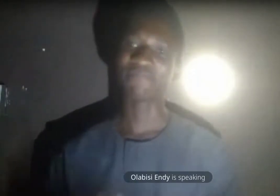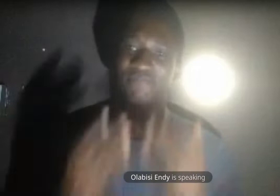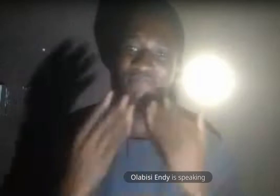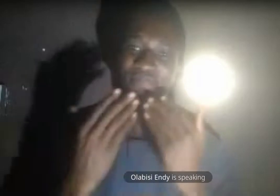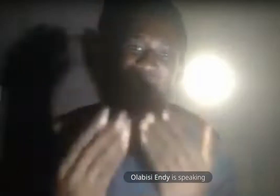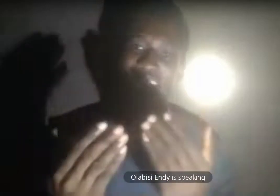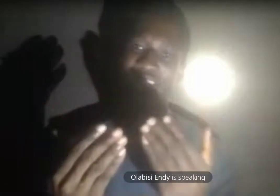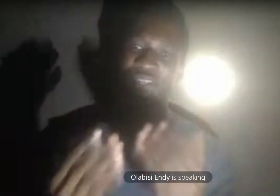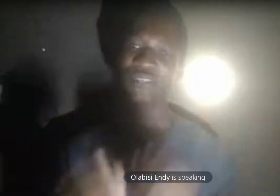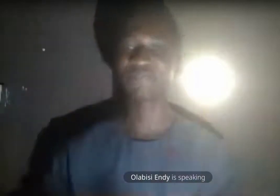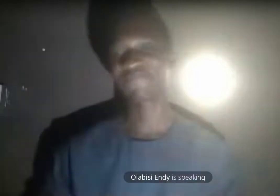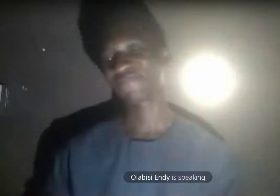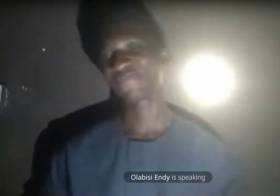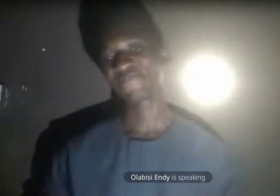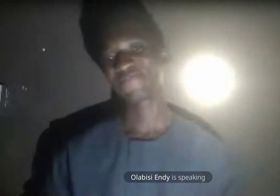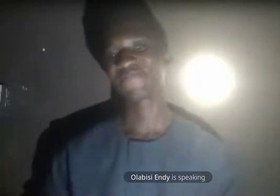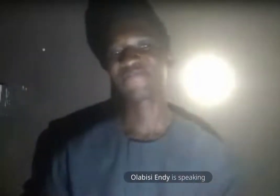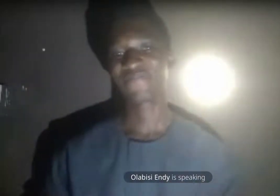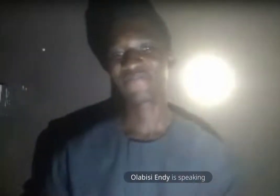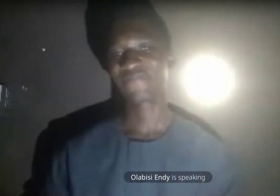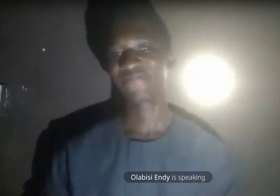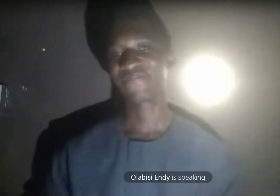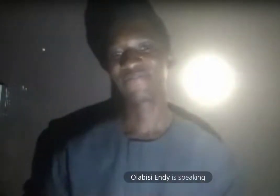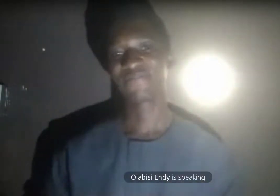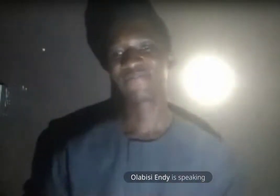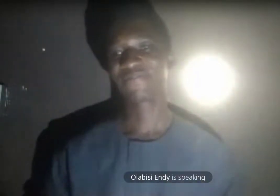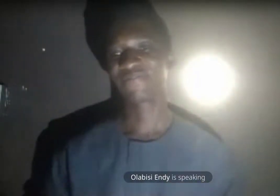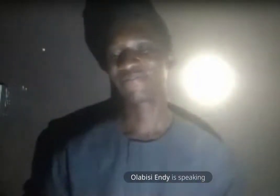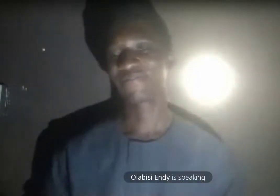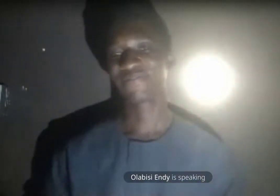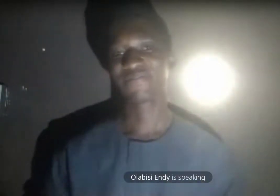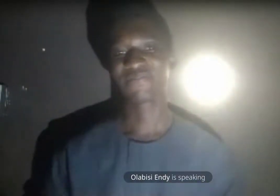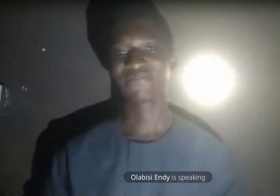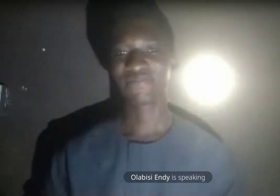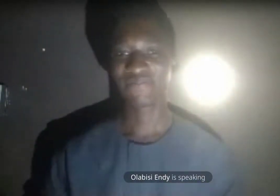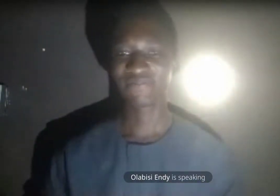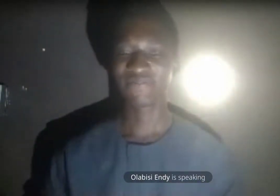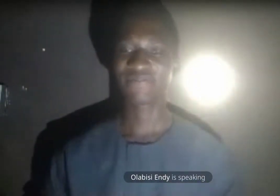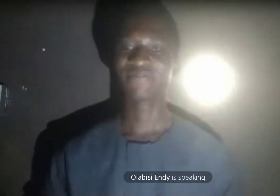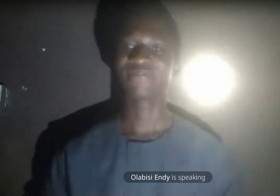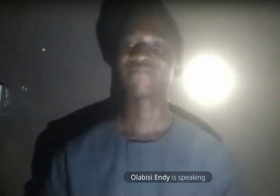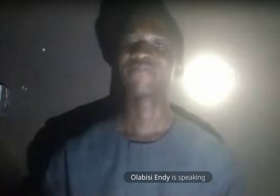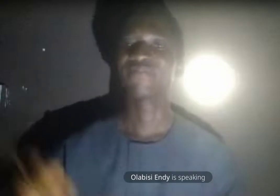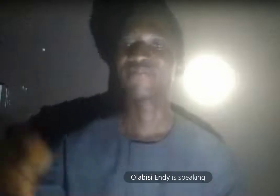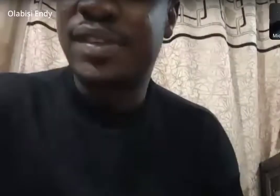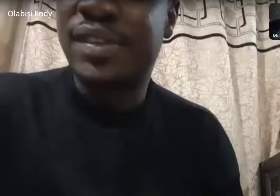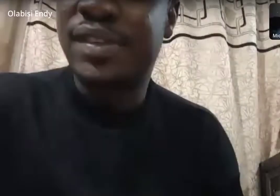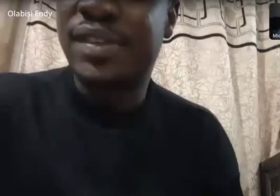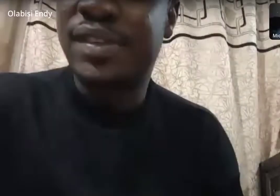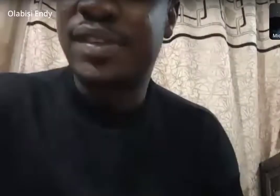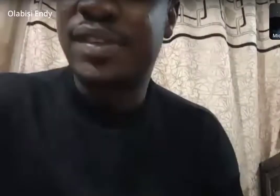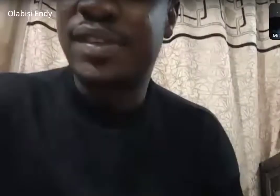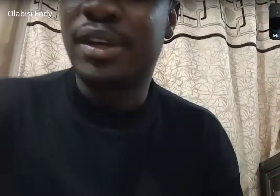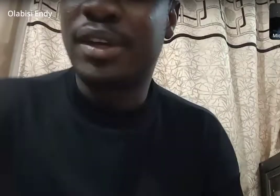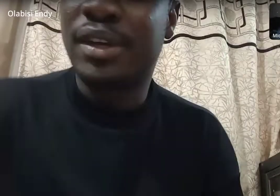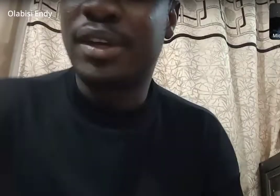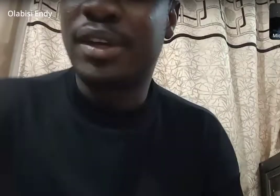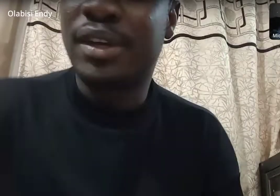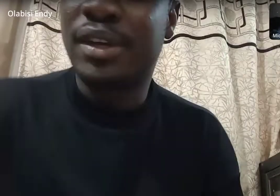and I want to sincerely appreciate each one of you for giving me the opportunity to instruct you